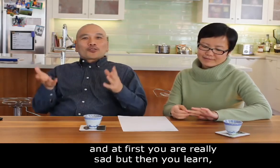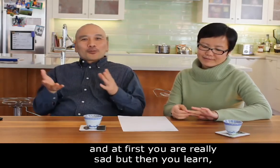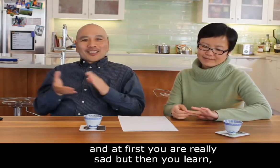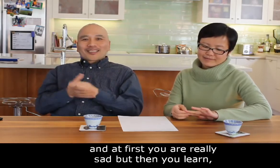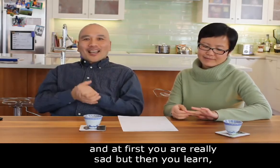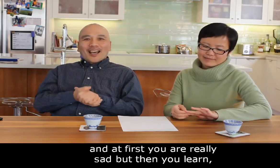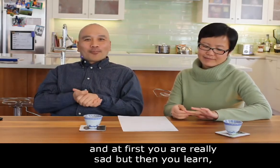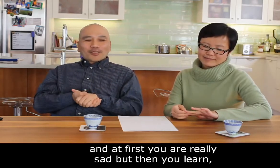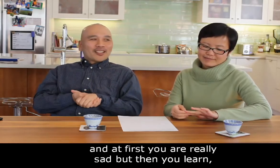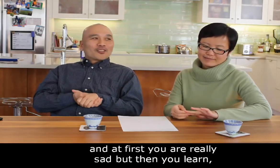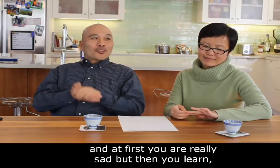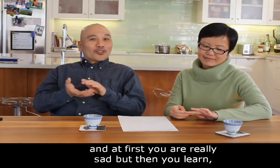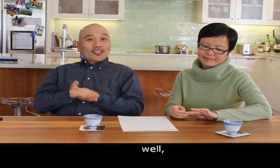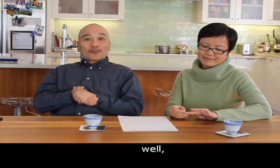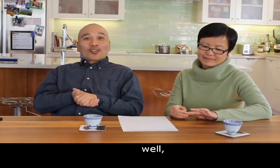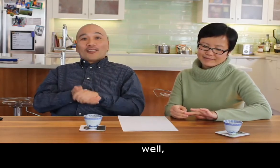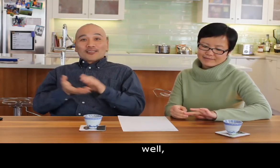really sad, but then you learn, and